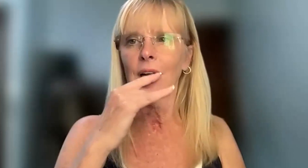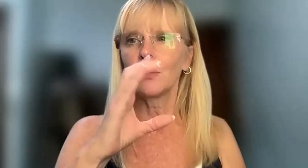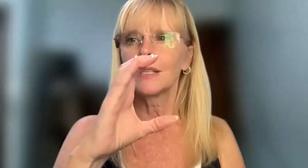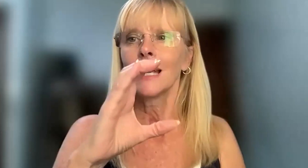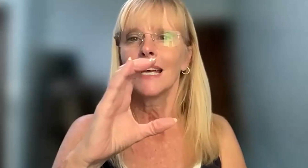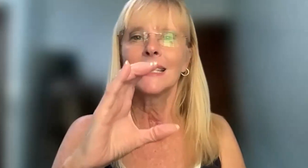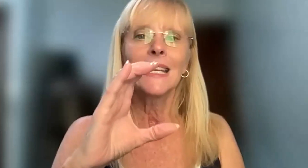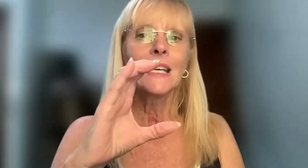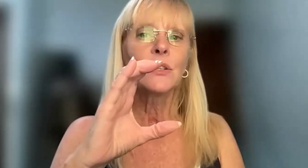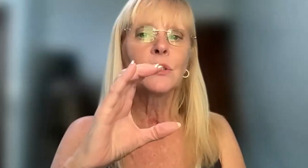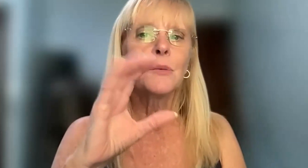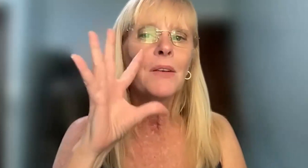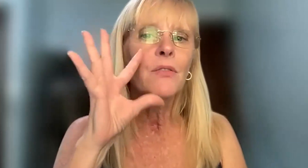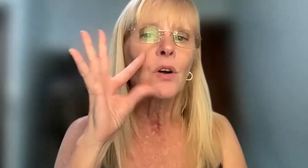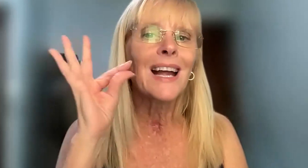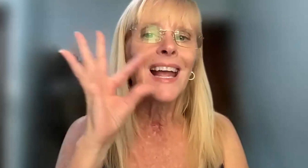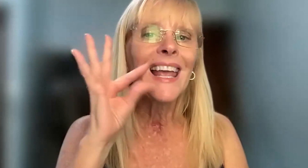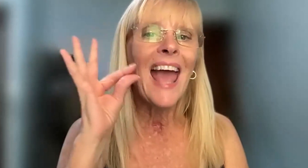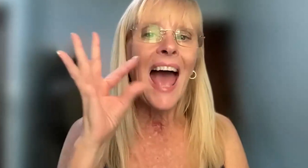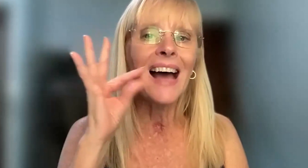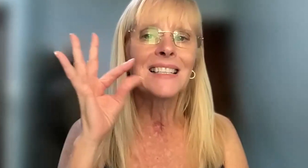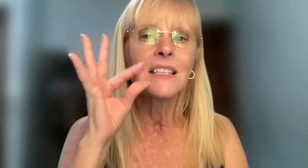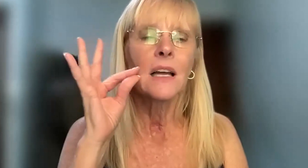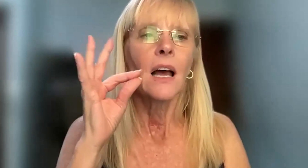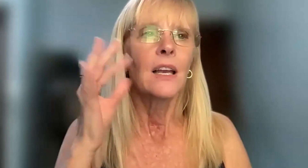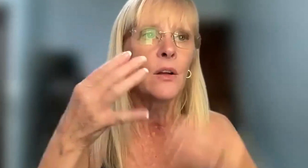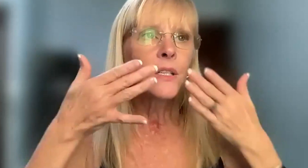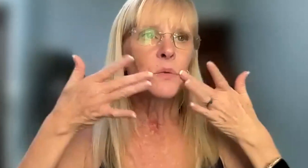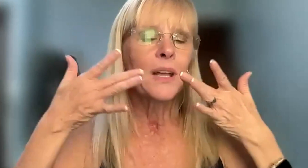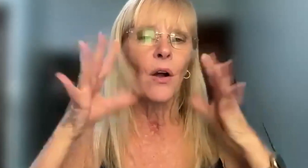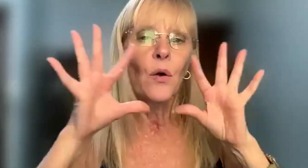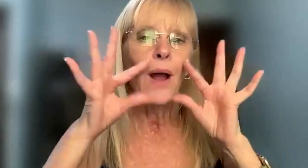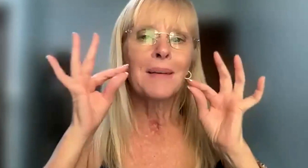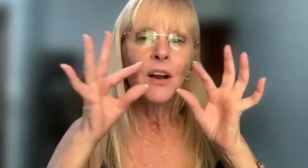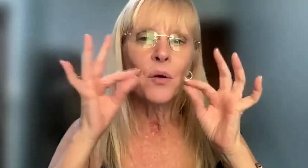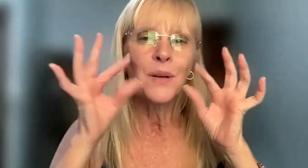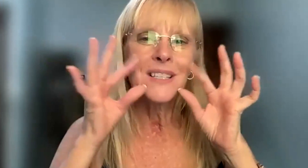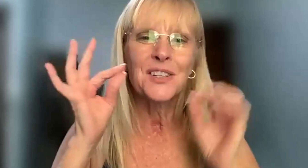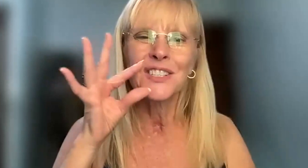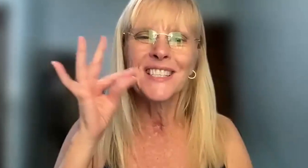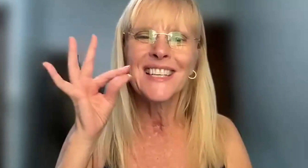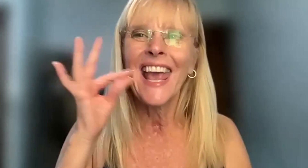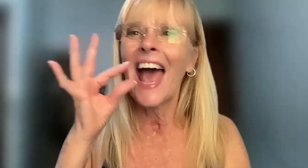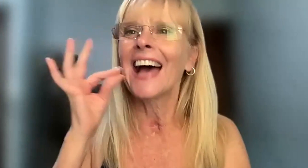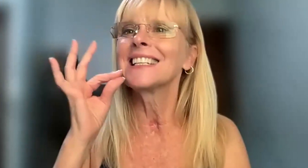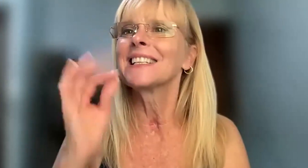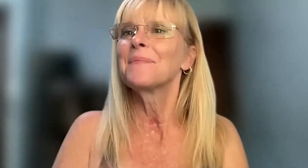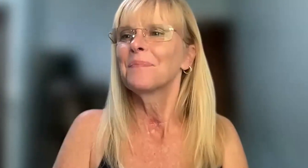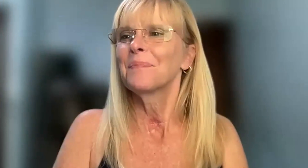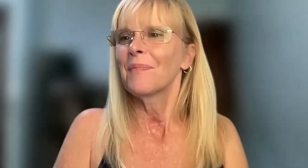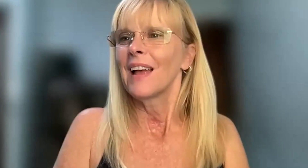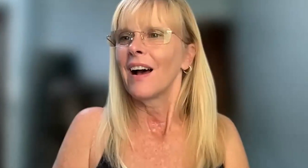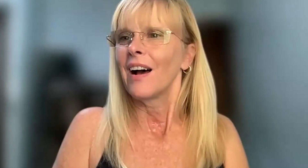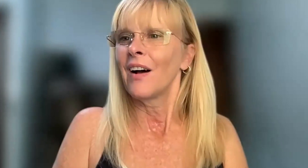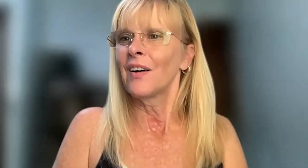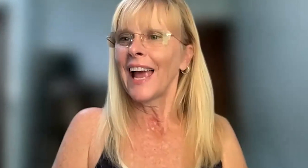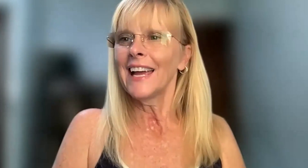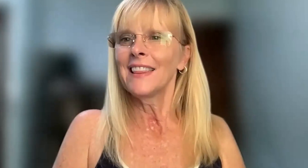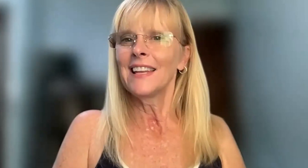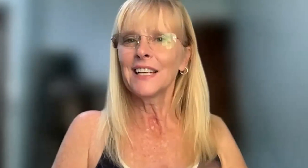kiddos. C is going to be for cat. Notice we are grabbing our whiskers, cat. Okay, and the next